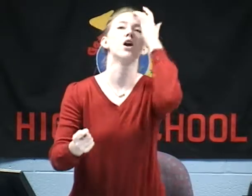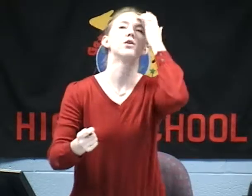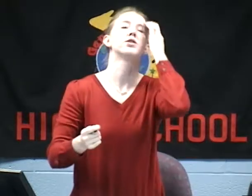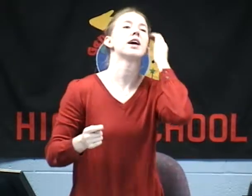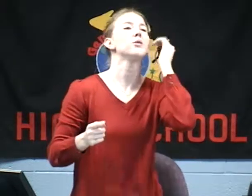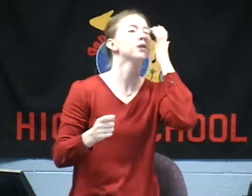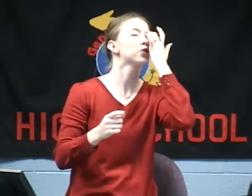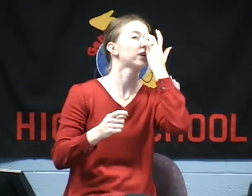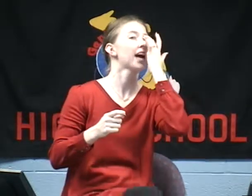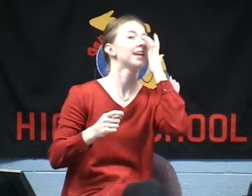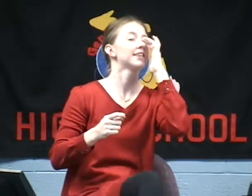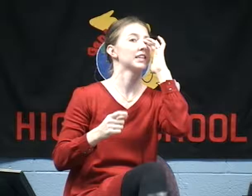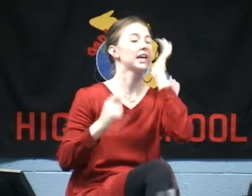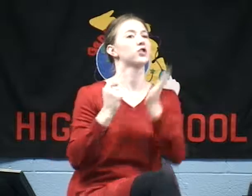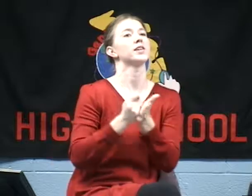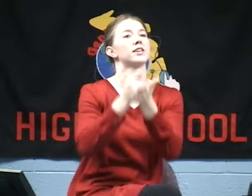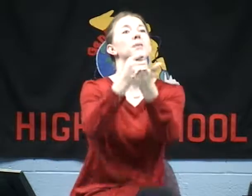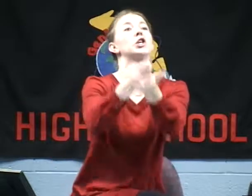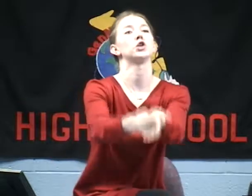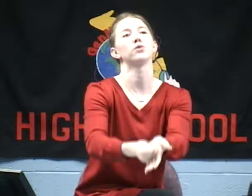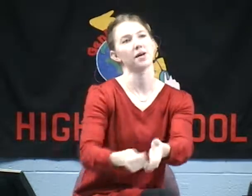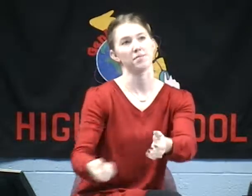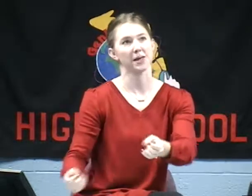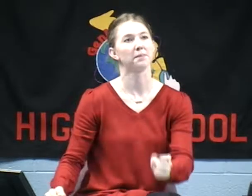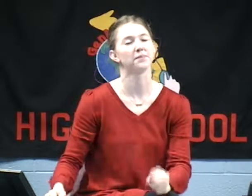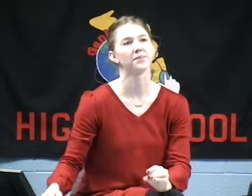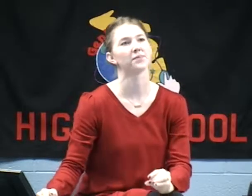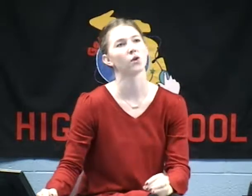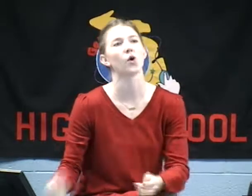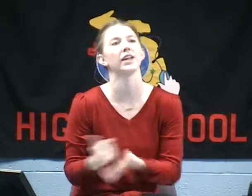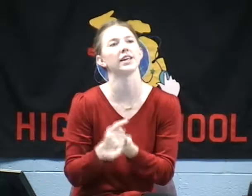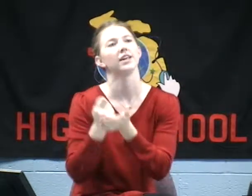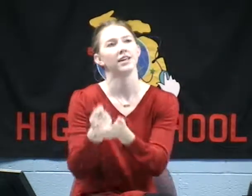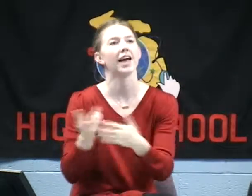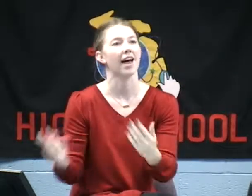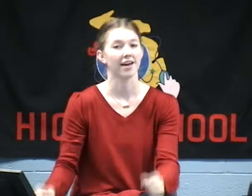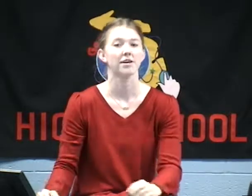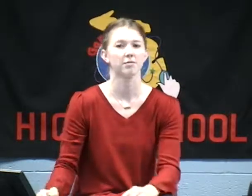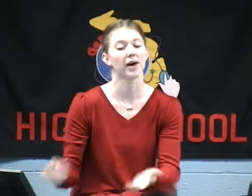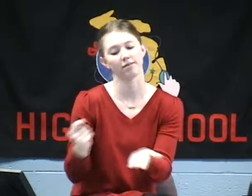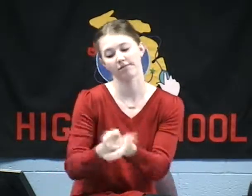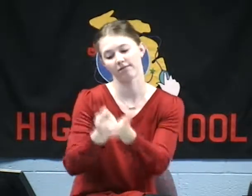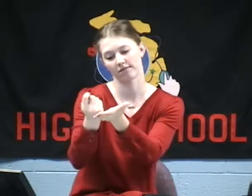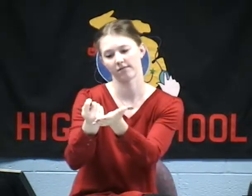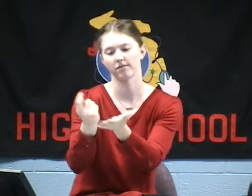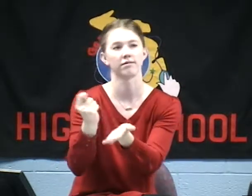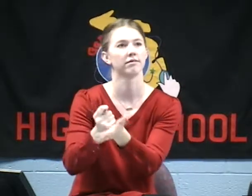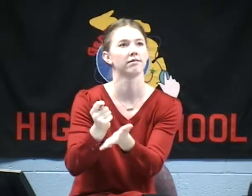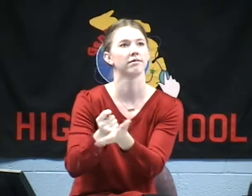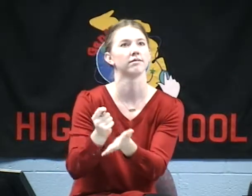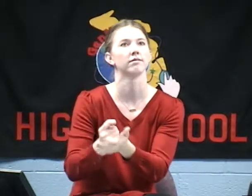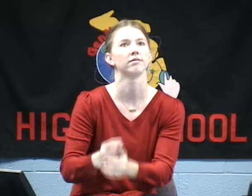Oh, so that would be treat as in like treat somebody to something. Or like, yeah. But